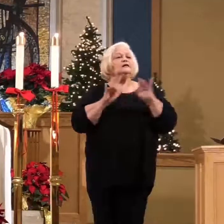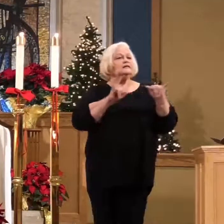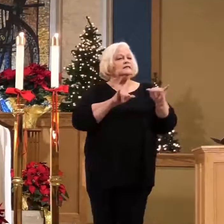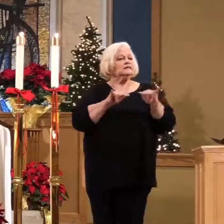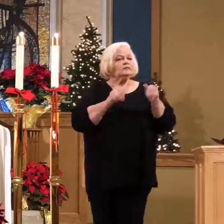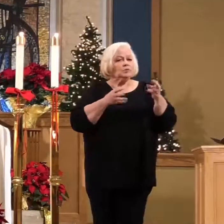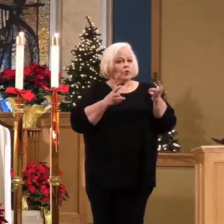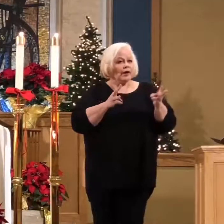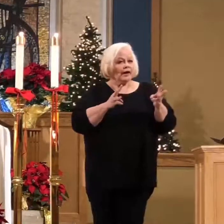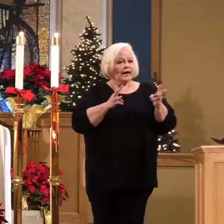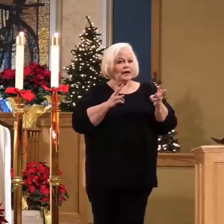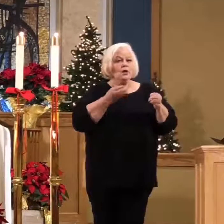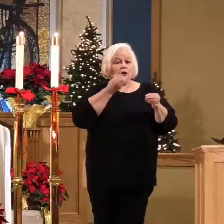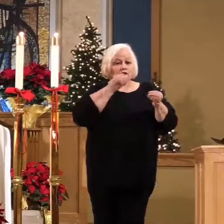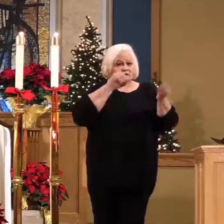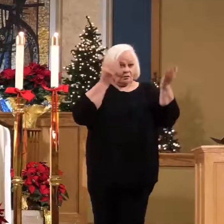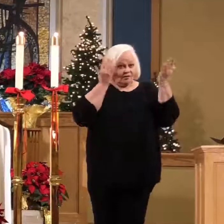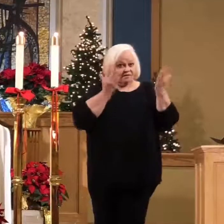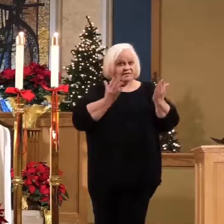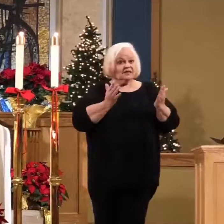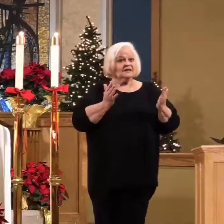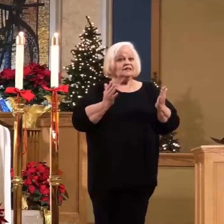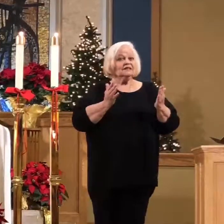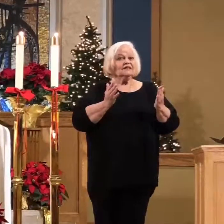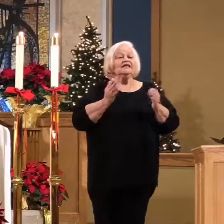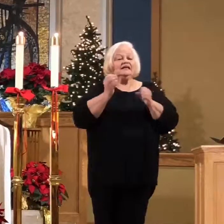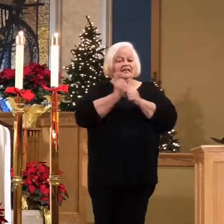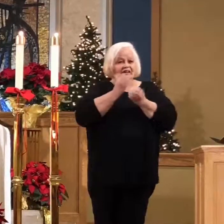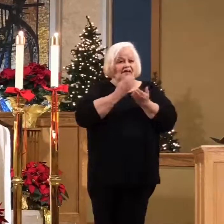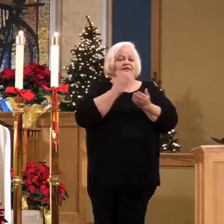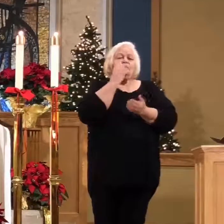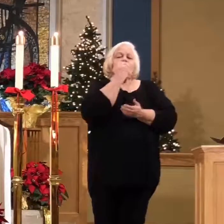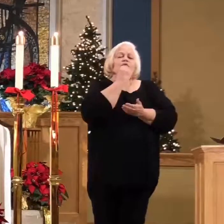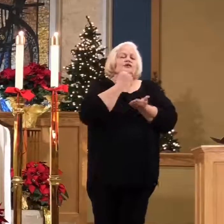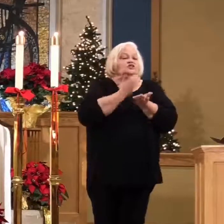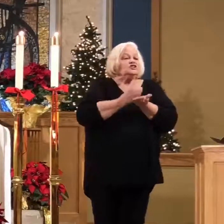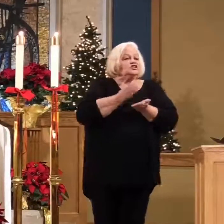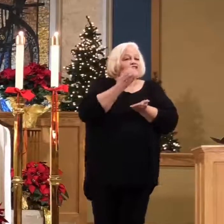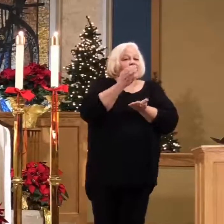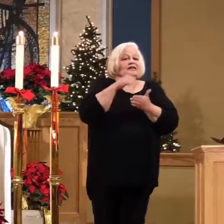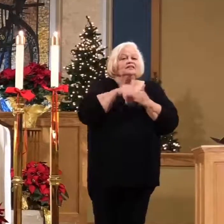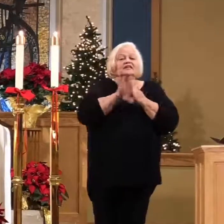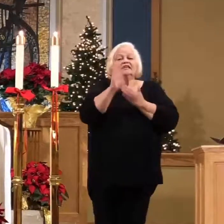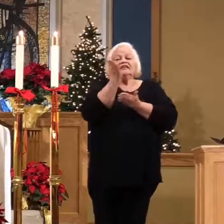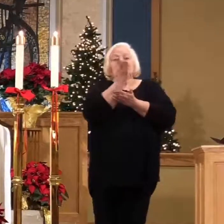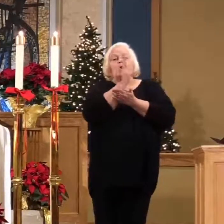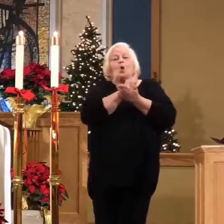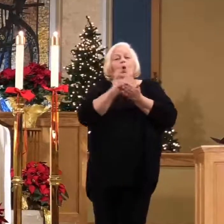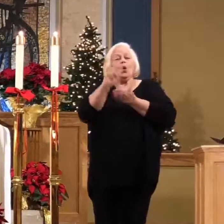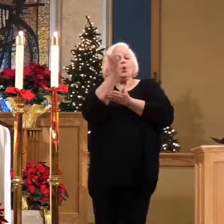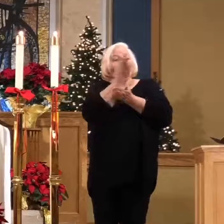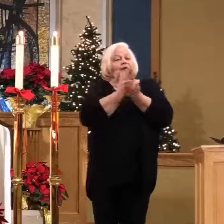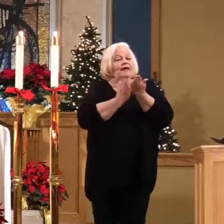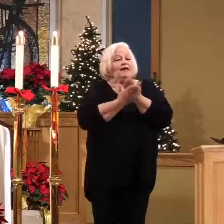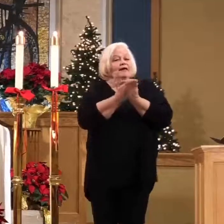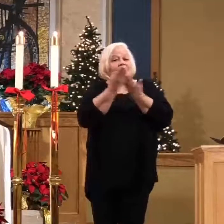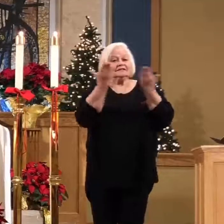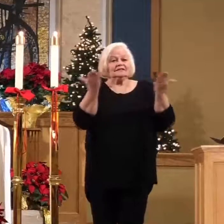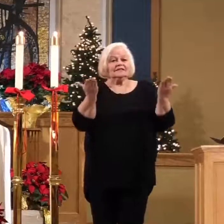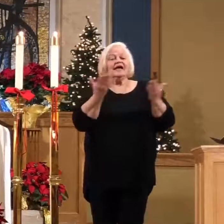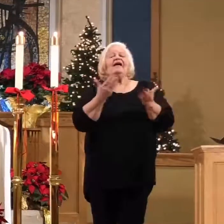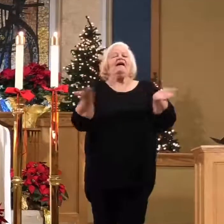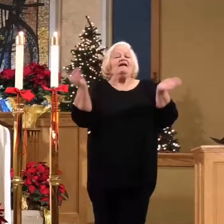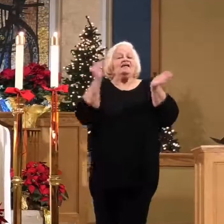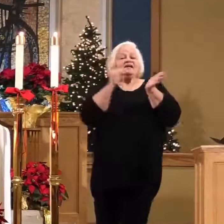In a similar way, when supper was ended, he took this precious chalice in his holy and venerable hands, and